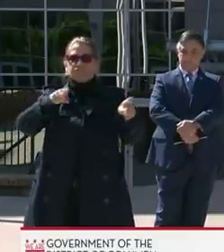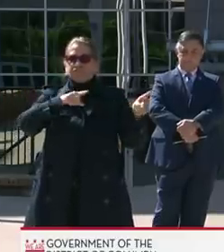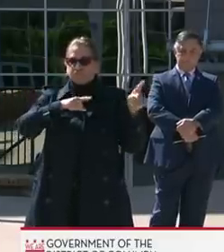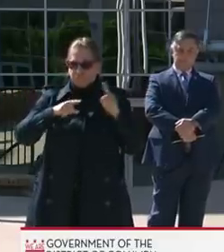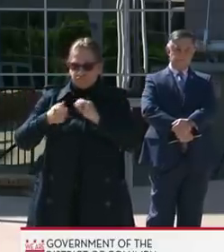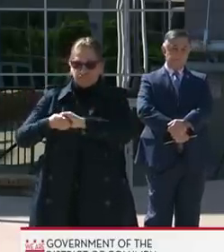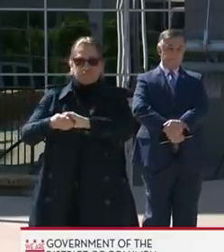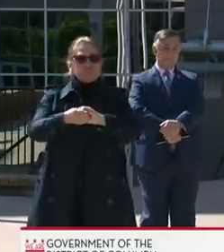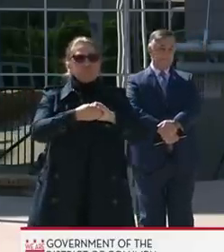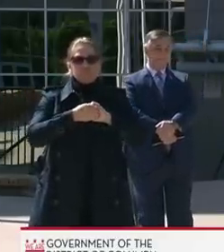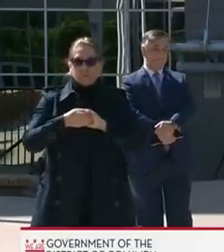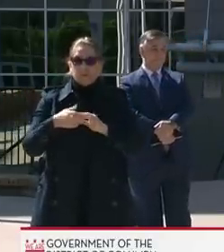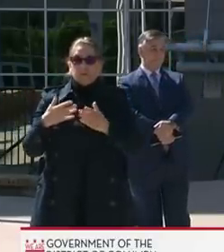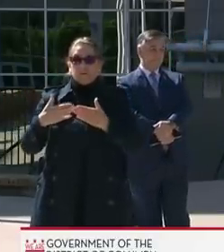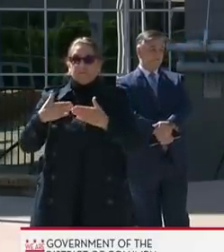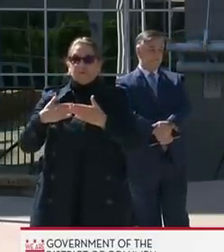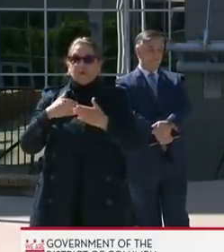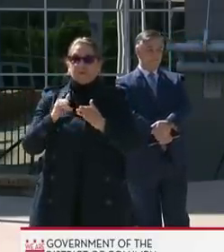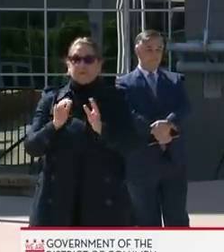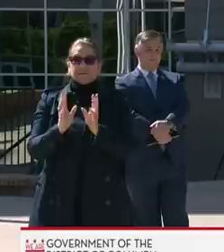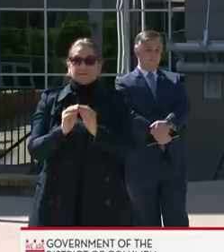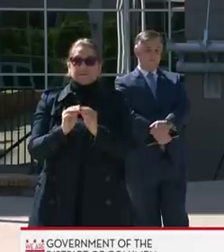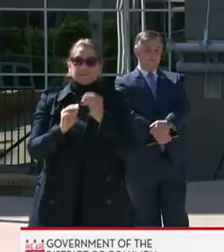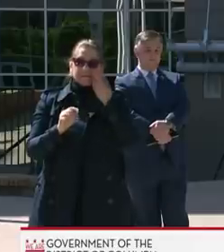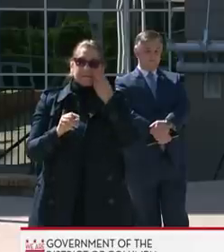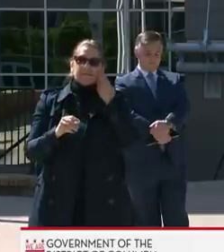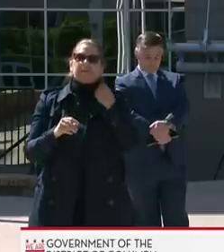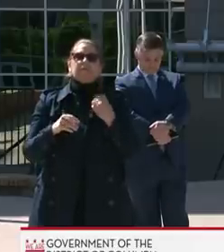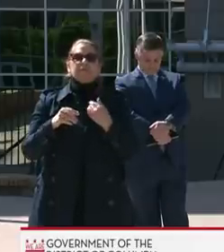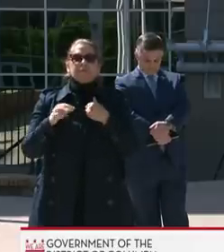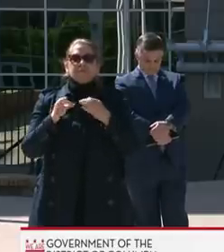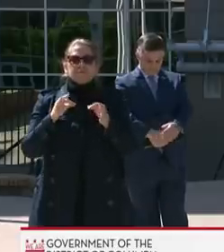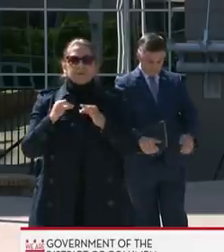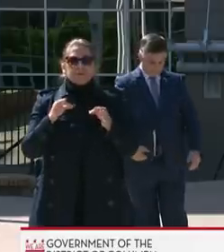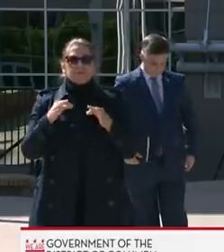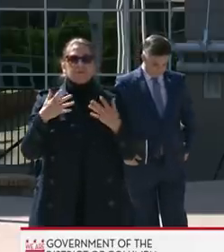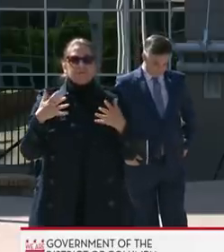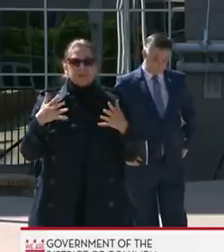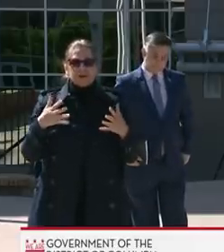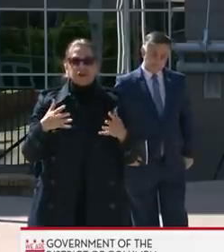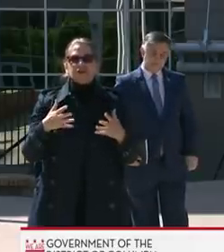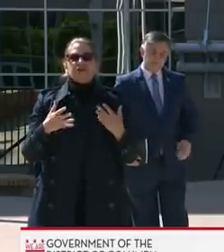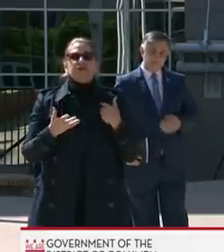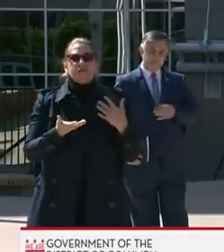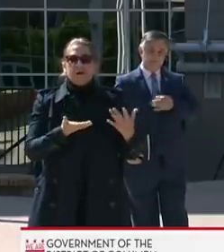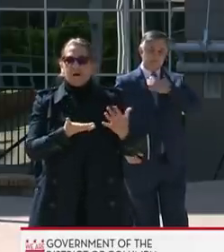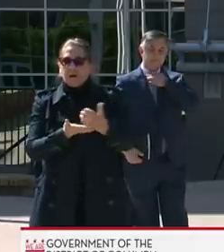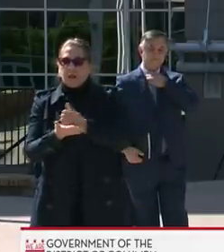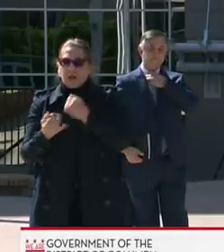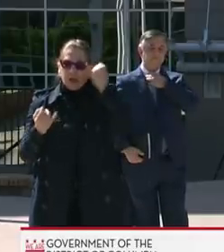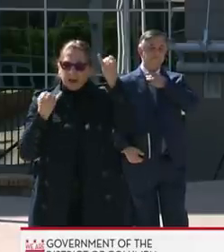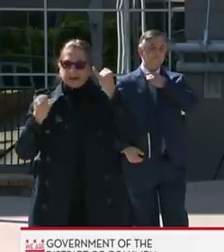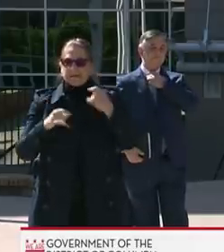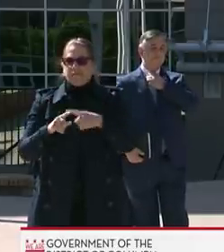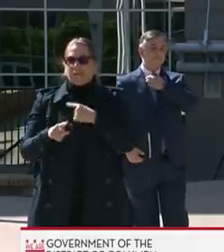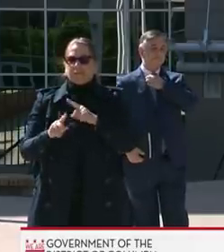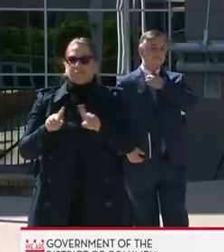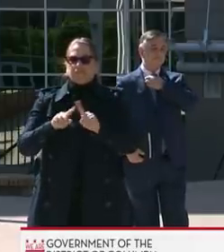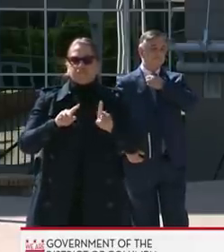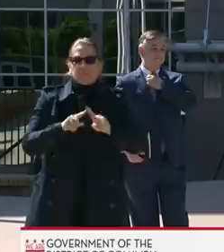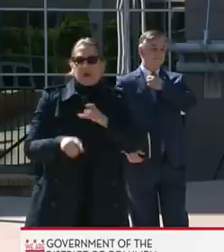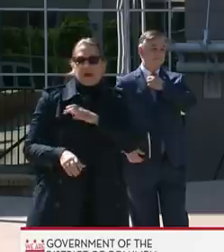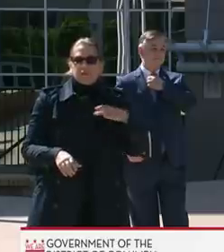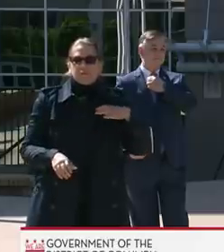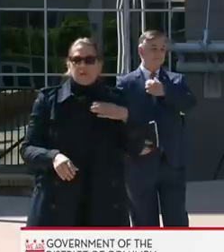it clear that we would collect ideas from council members, from the mayor, from agencies,